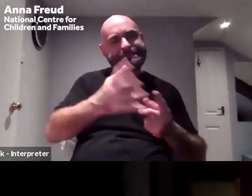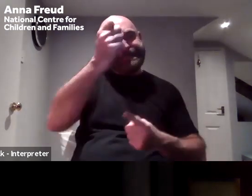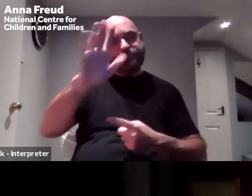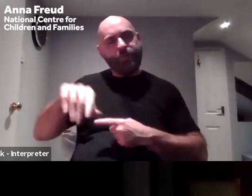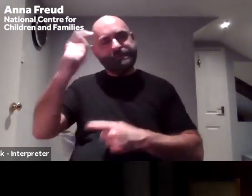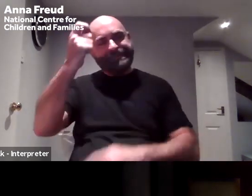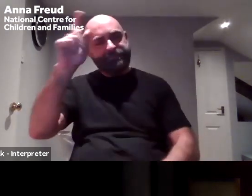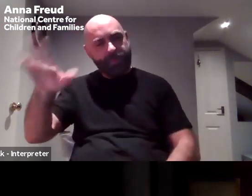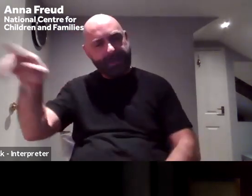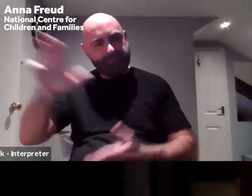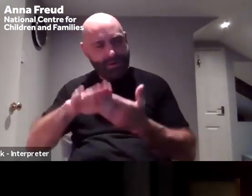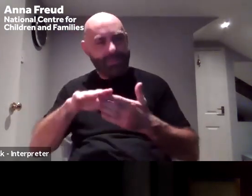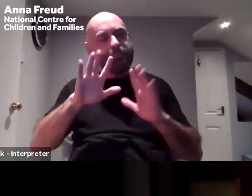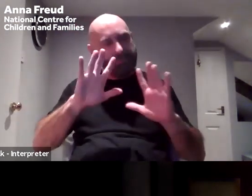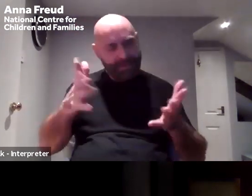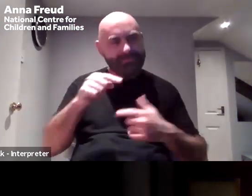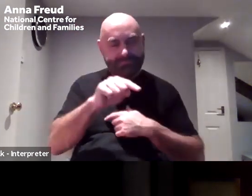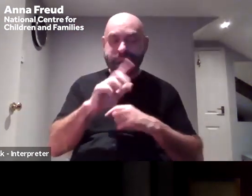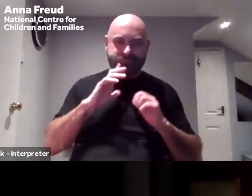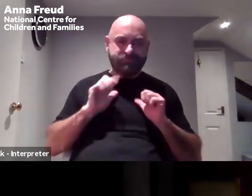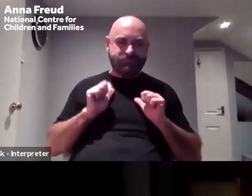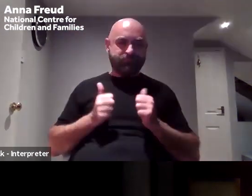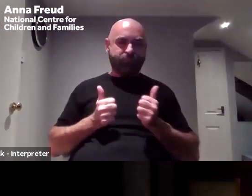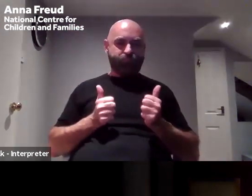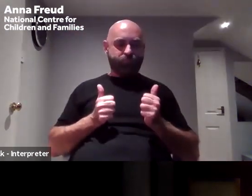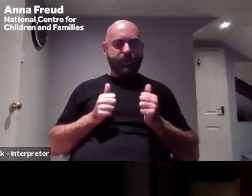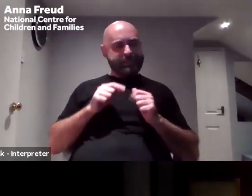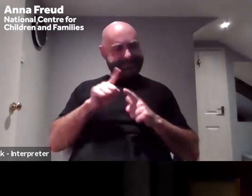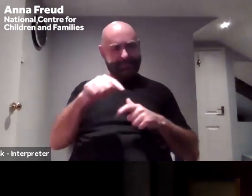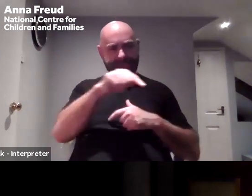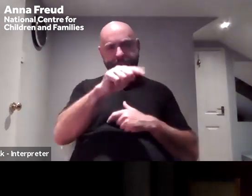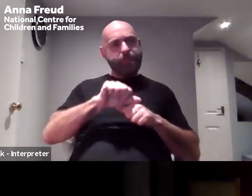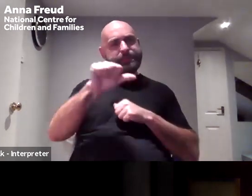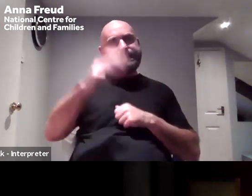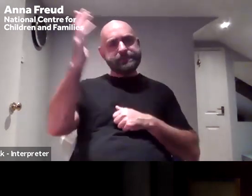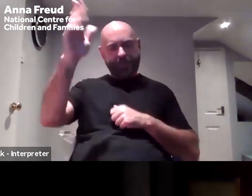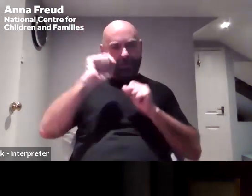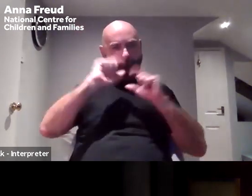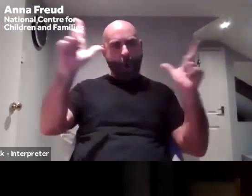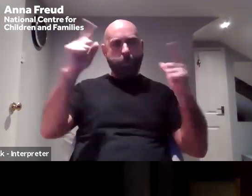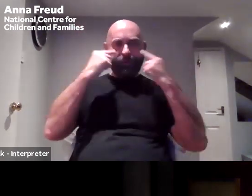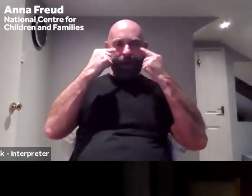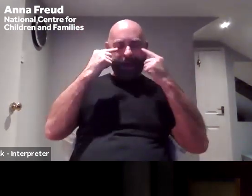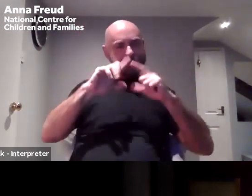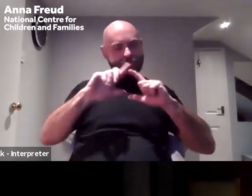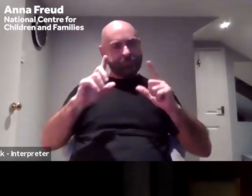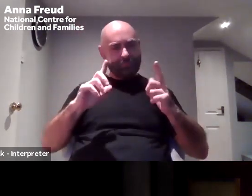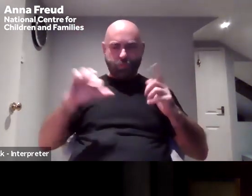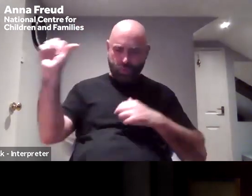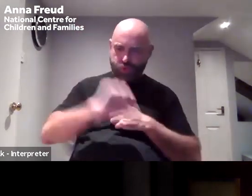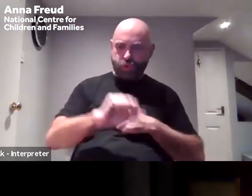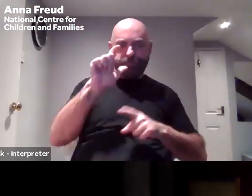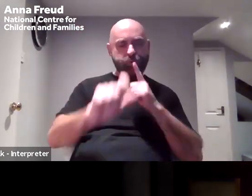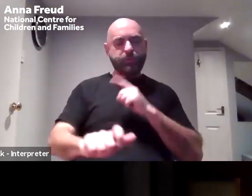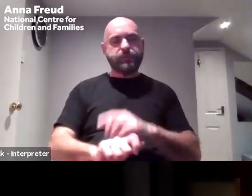nevertheless will, I'm sure, open our eyes to other things that we really should and need